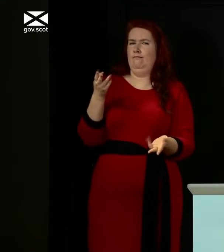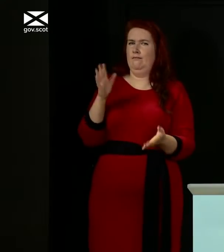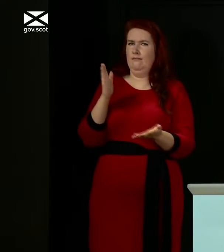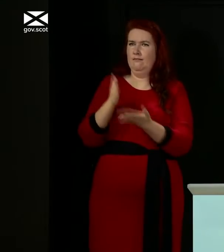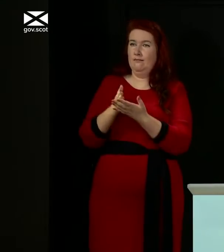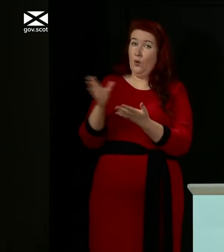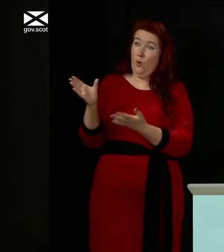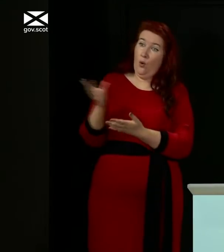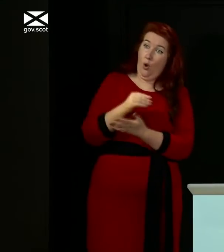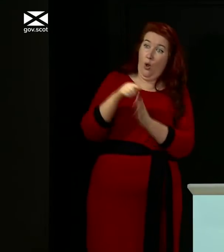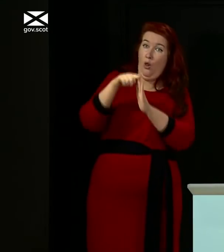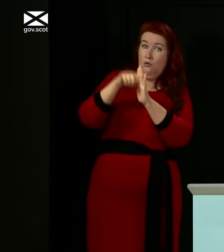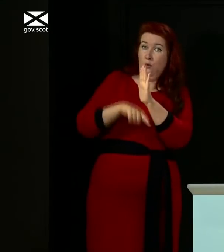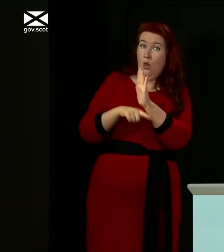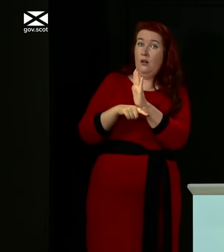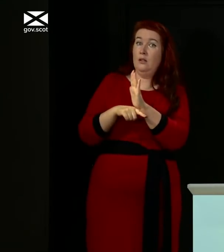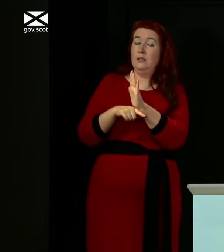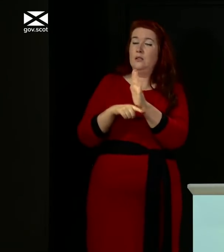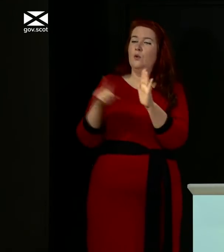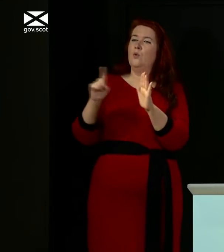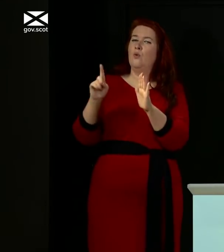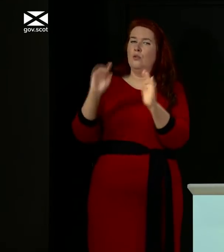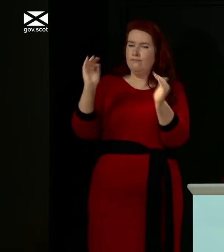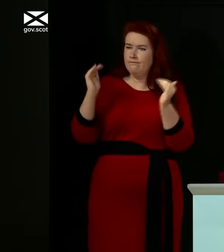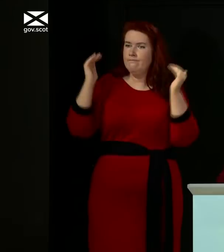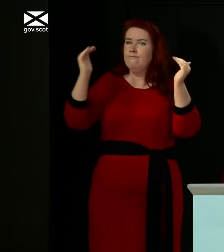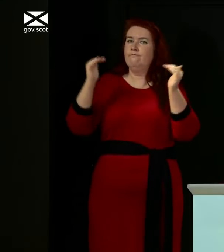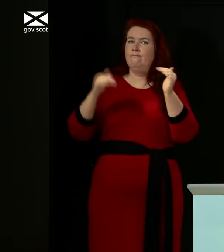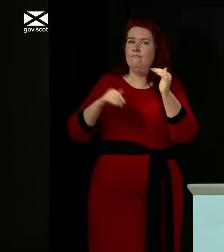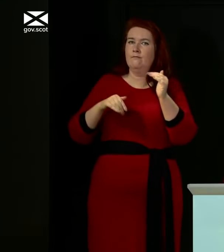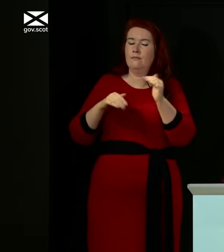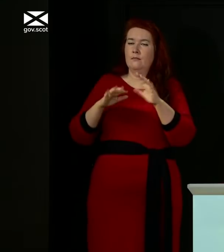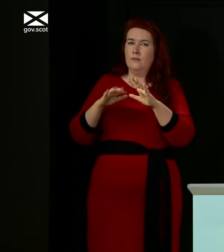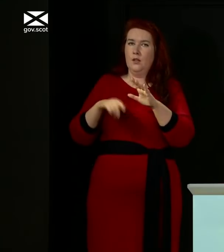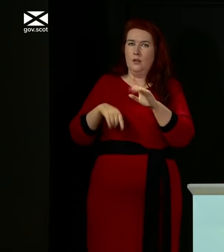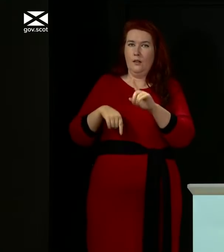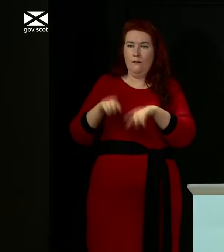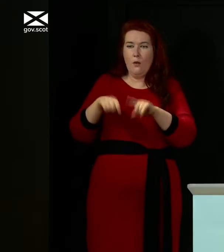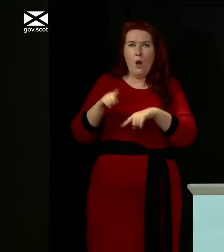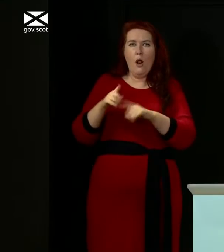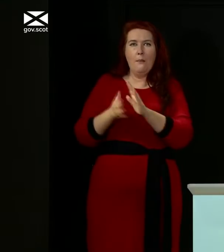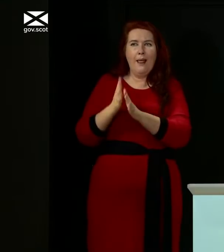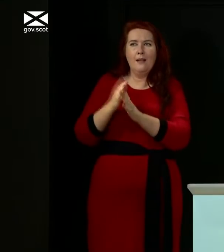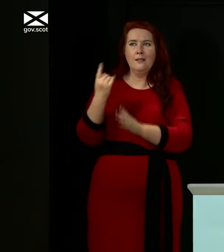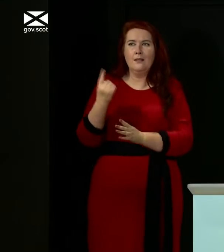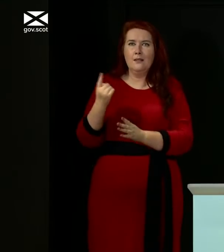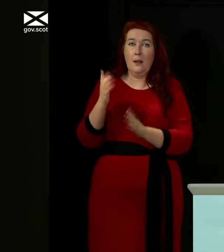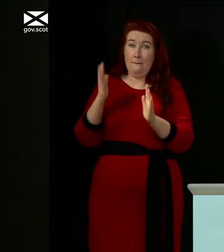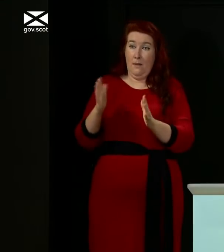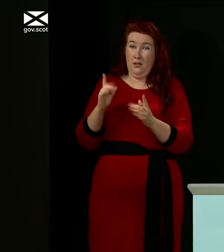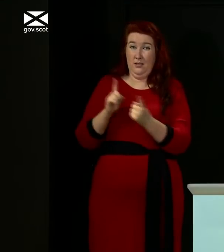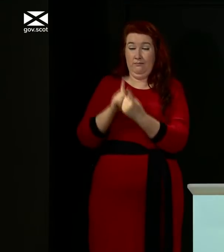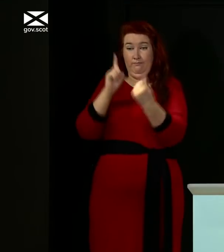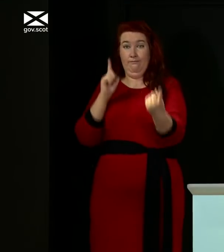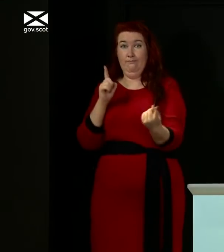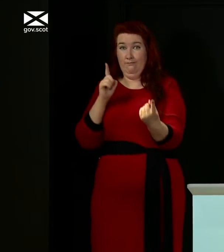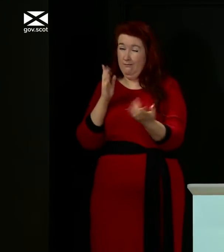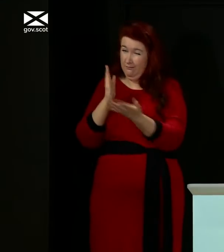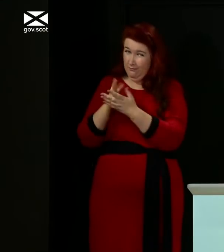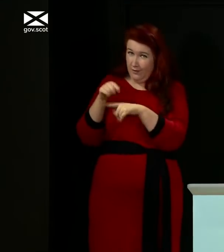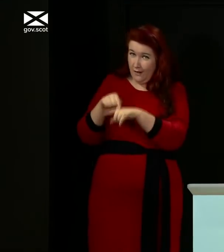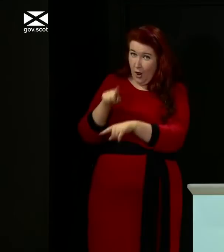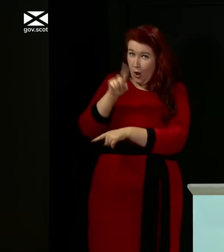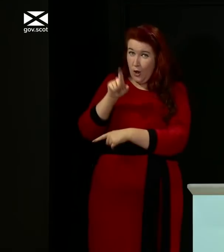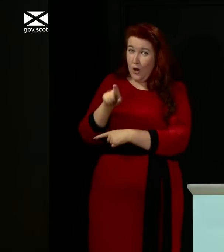the rules of what elite players have to do within their bubbles around social distancing are being complied with. So I think there are things